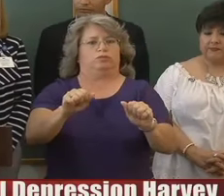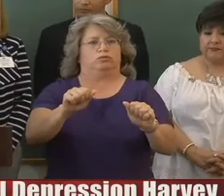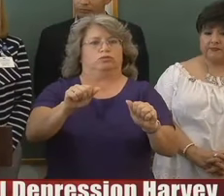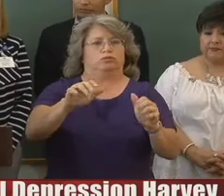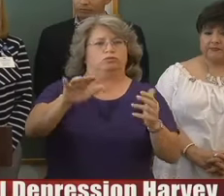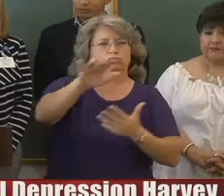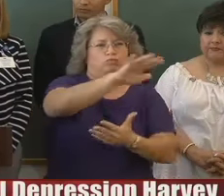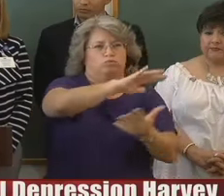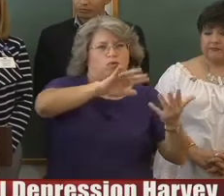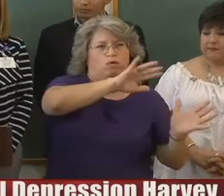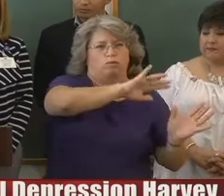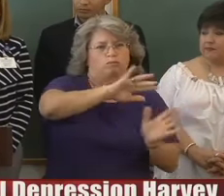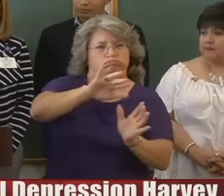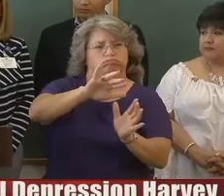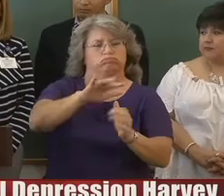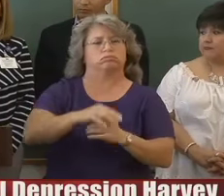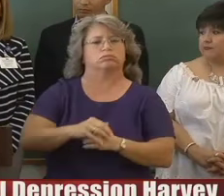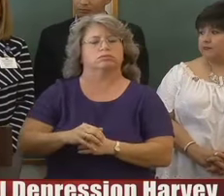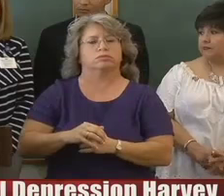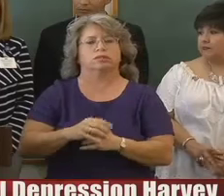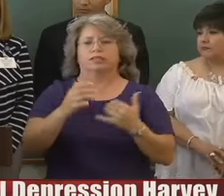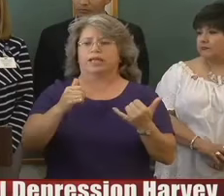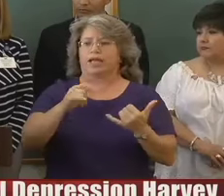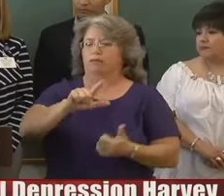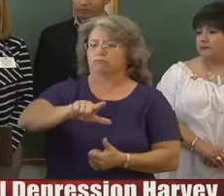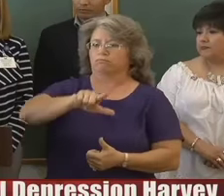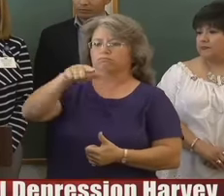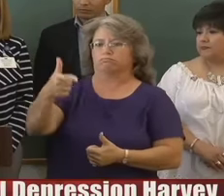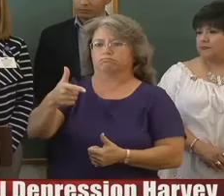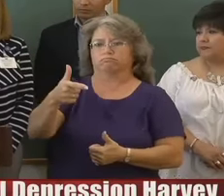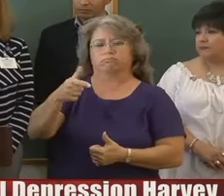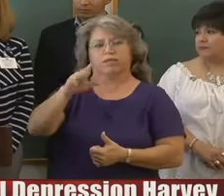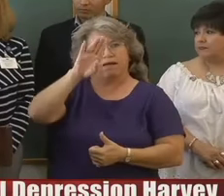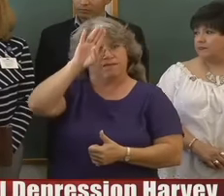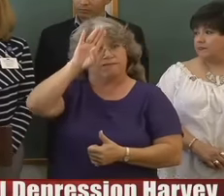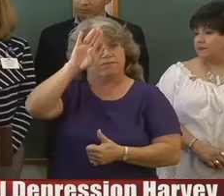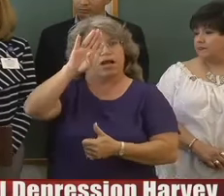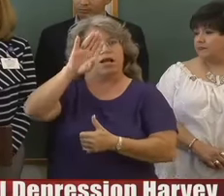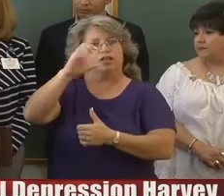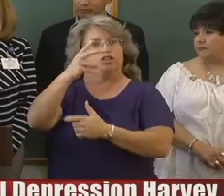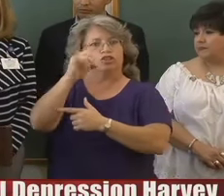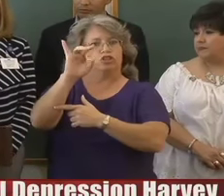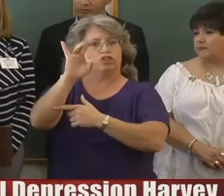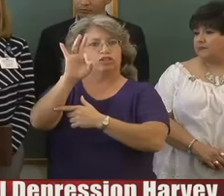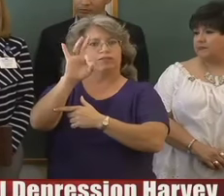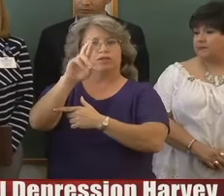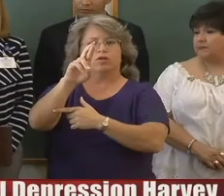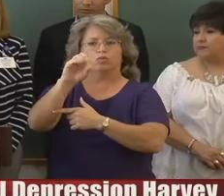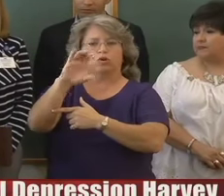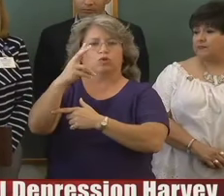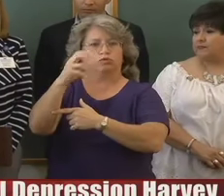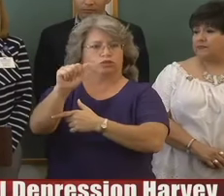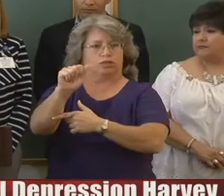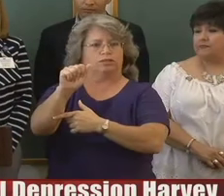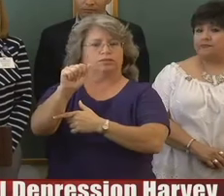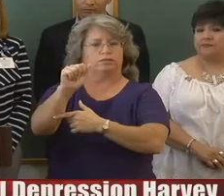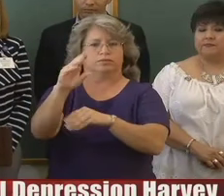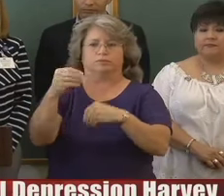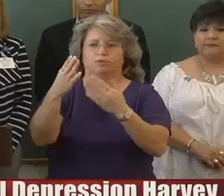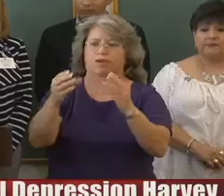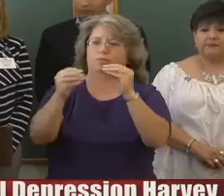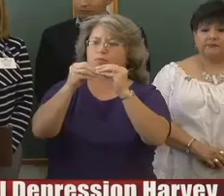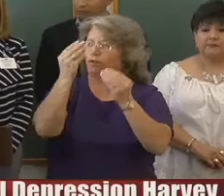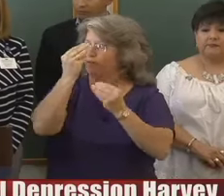storms. Now with that, I would like to turn it over to our fire chief, Chief Rocha, to provide additional